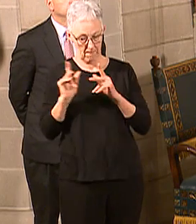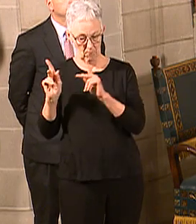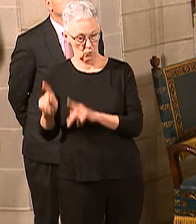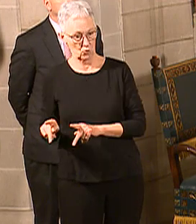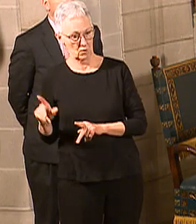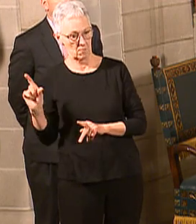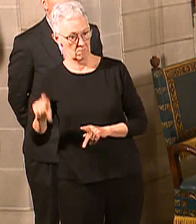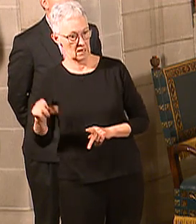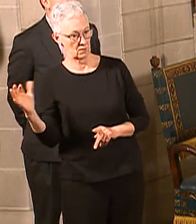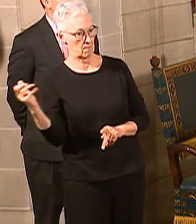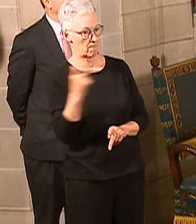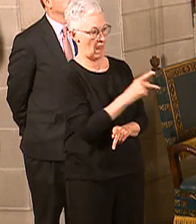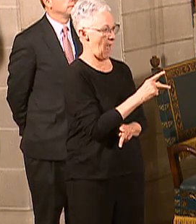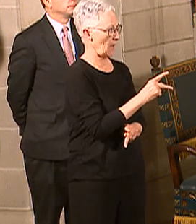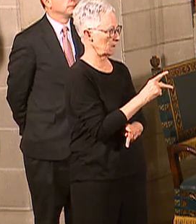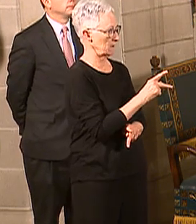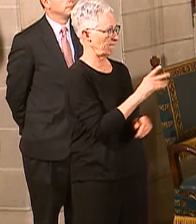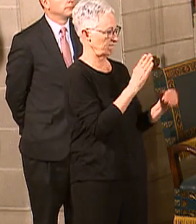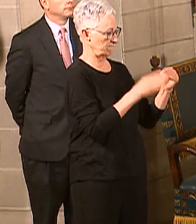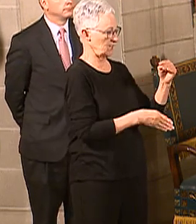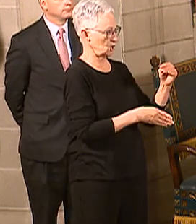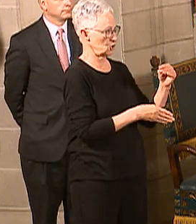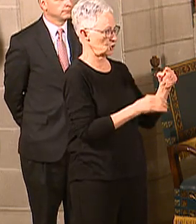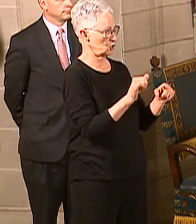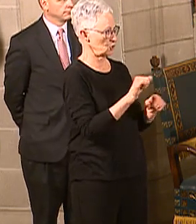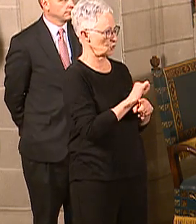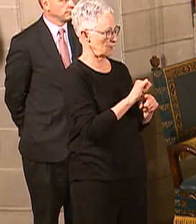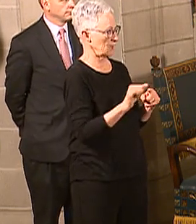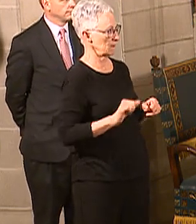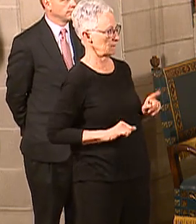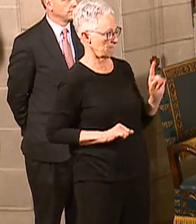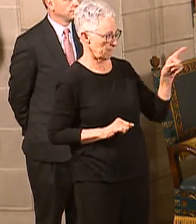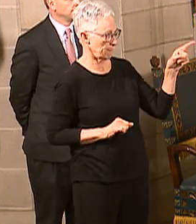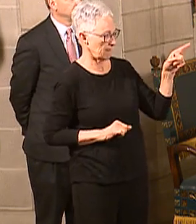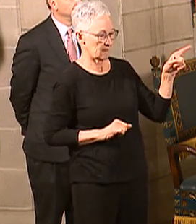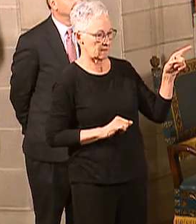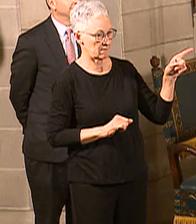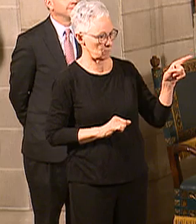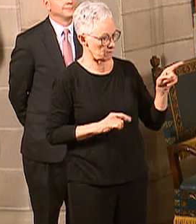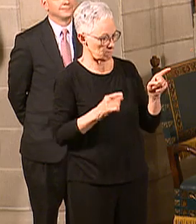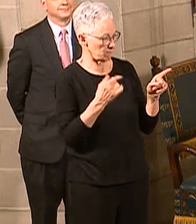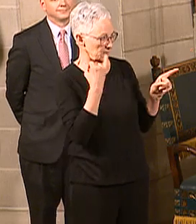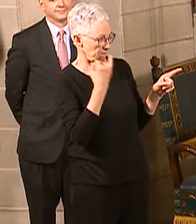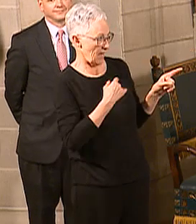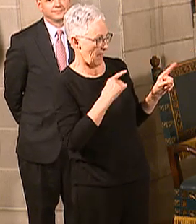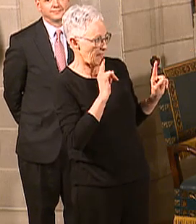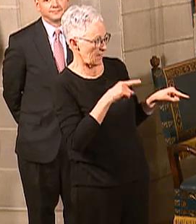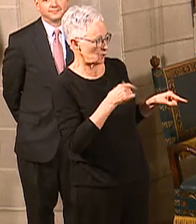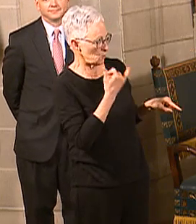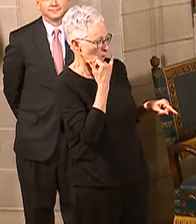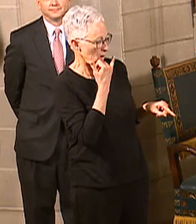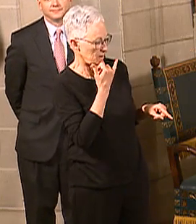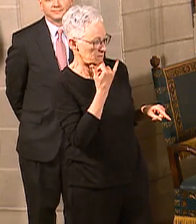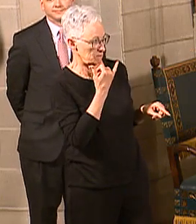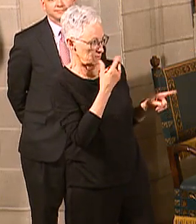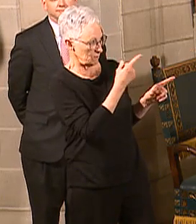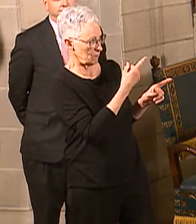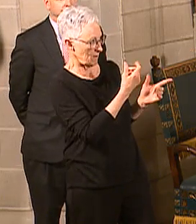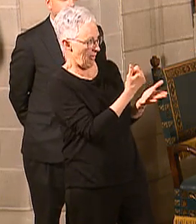has to go through the emergency. Well, okay, so, and I'm going to, Keith, you're going to jump me in if I go wrong. So, again, they have to do the eight hours of training,